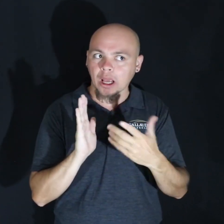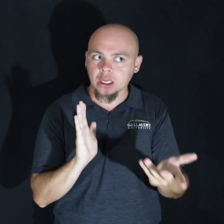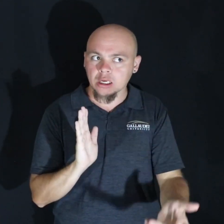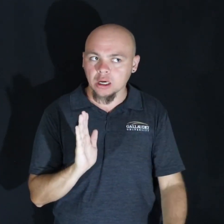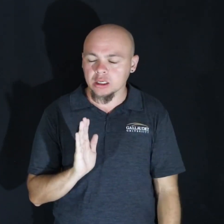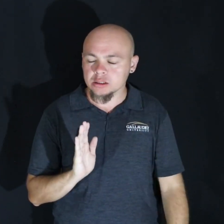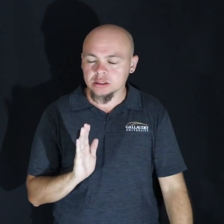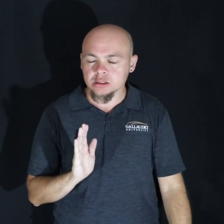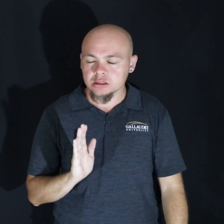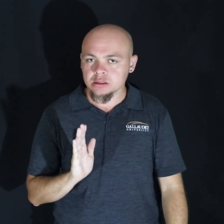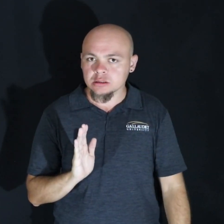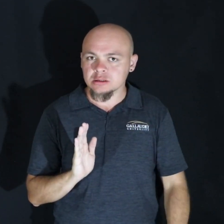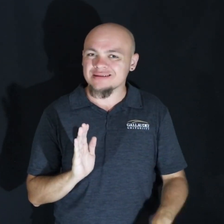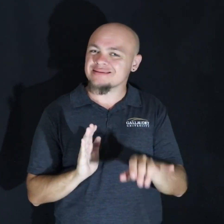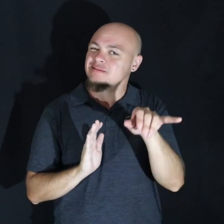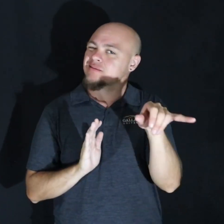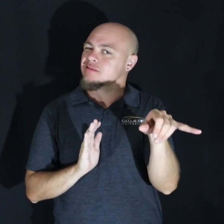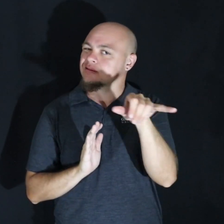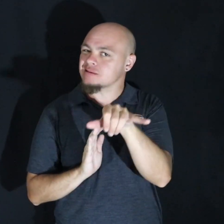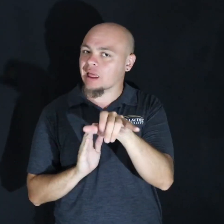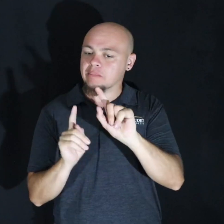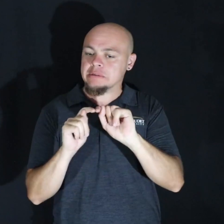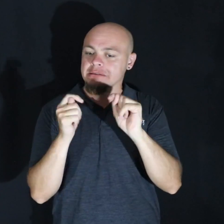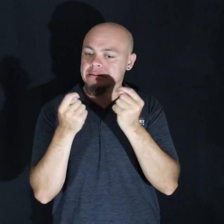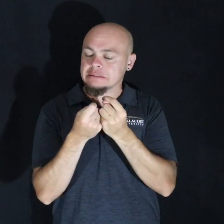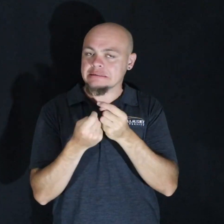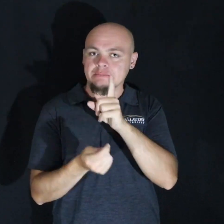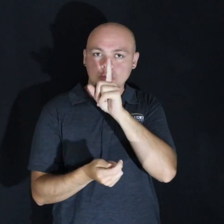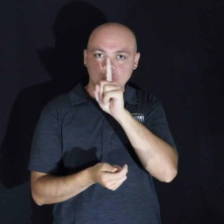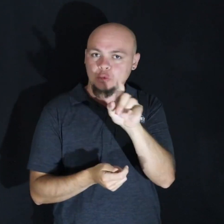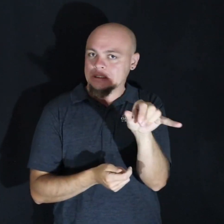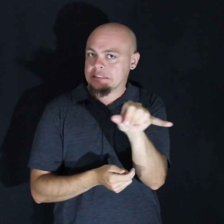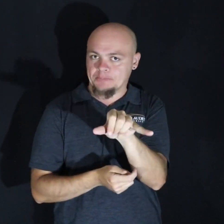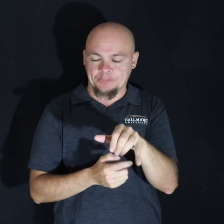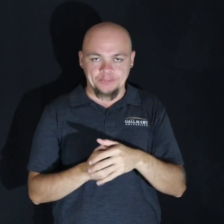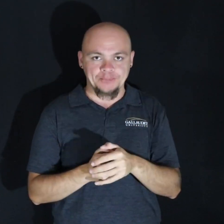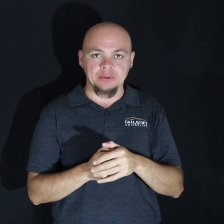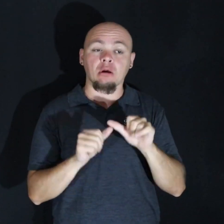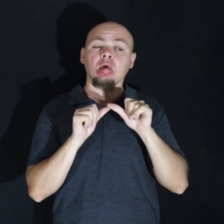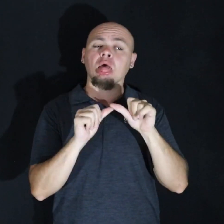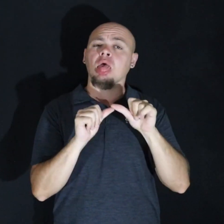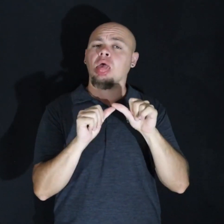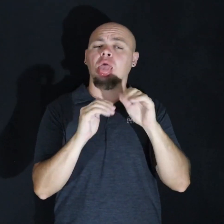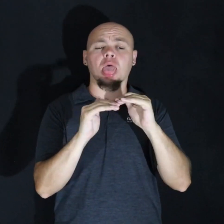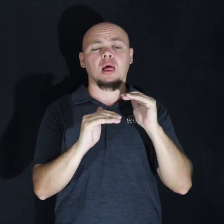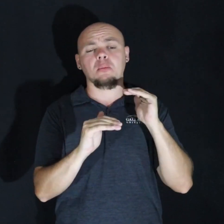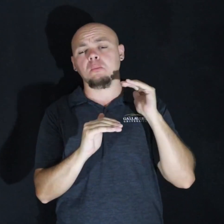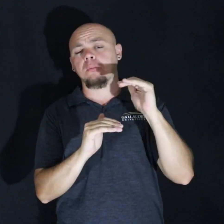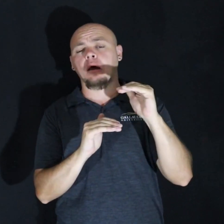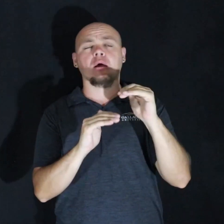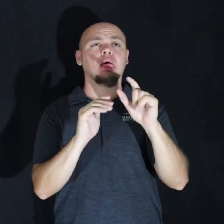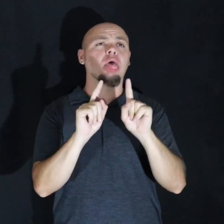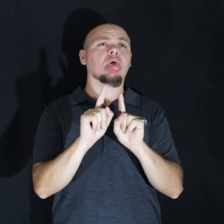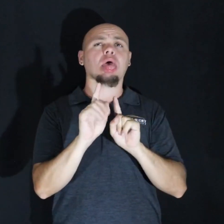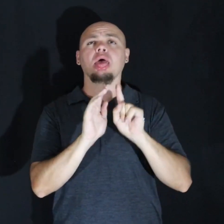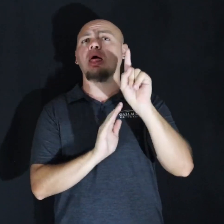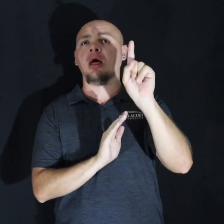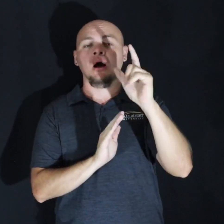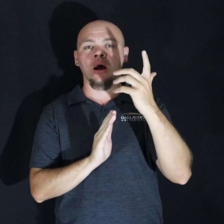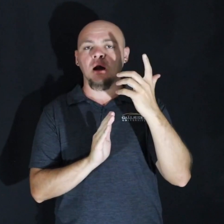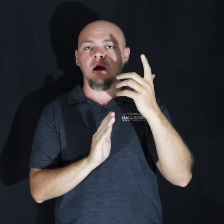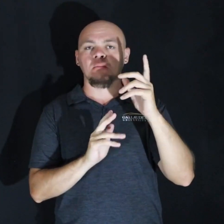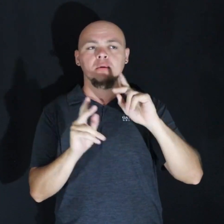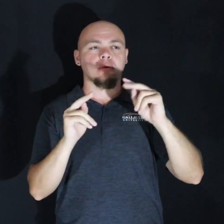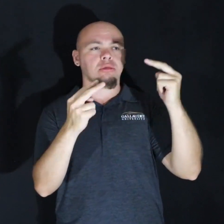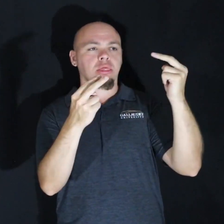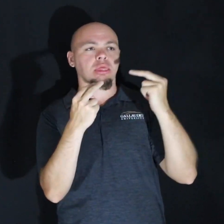that. The same is true on our teams. When we're constantly going above and beyond, but yet we're overlooked